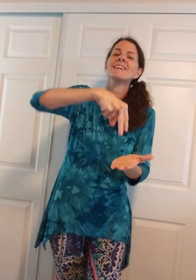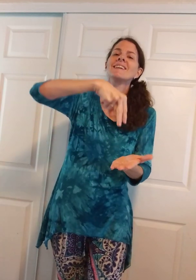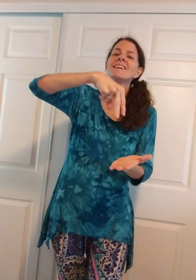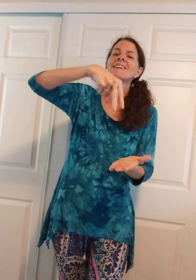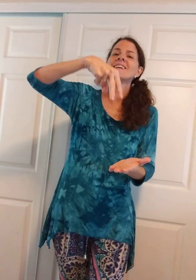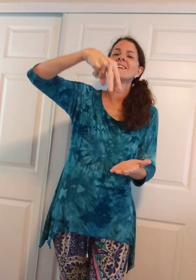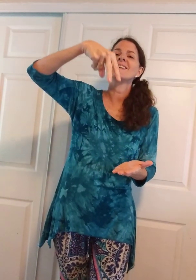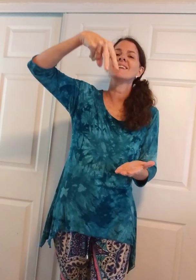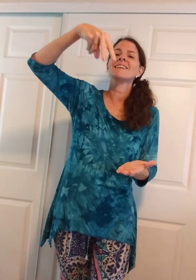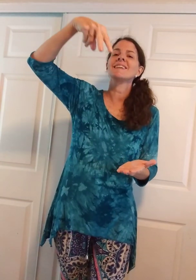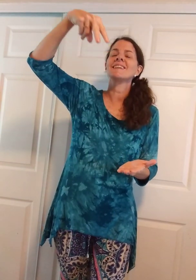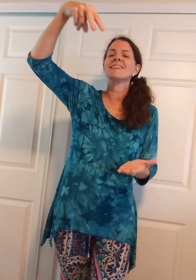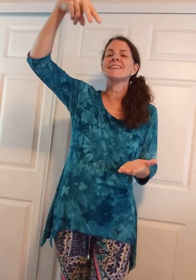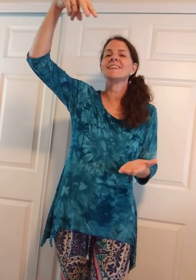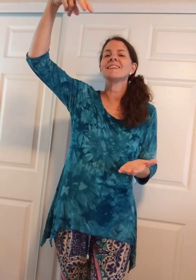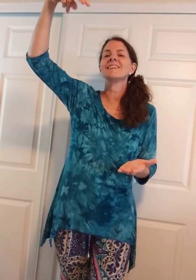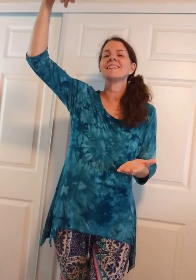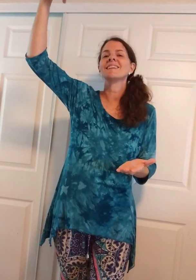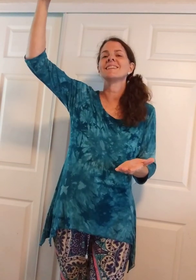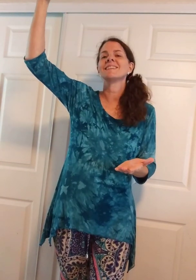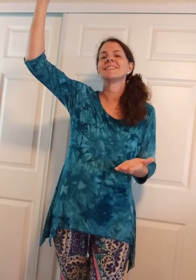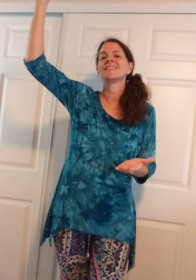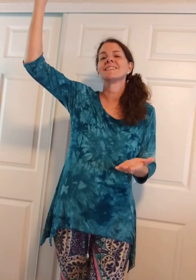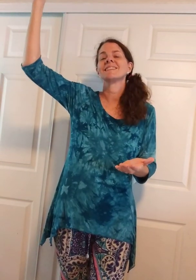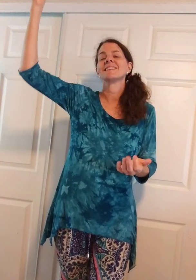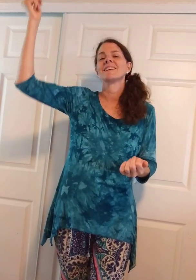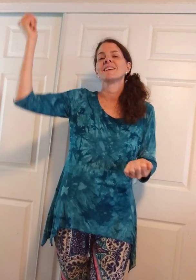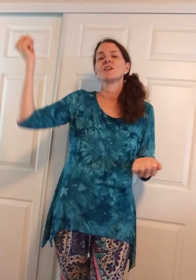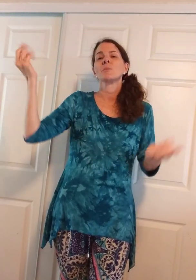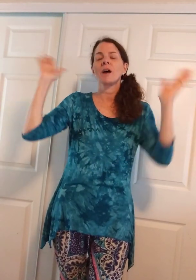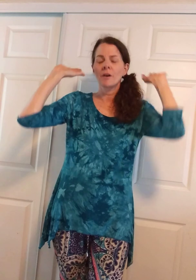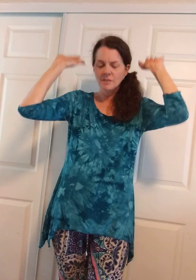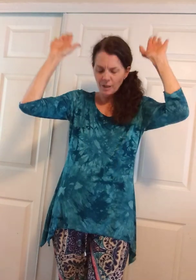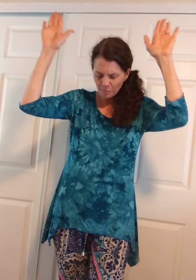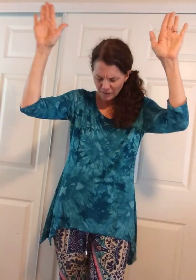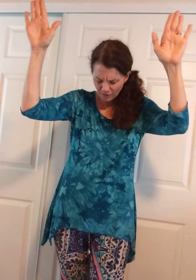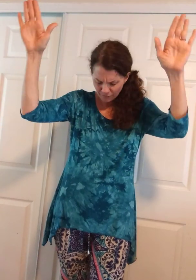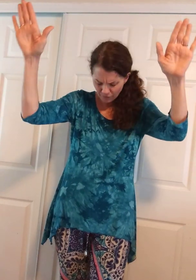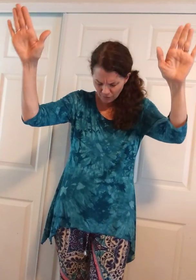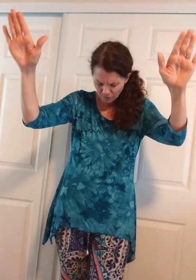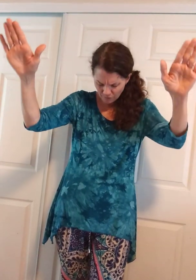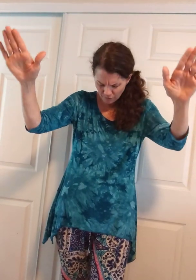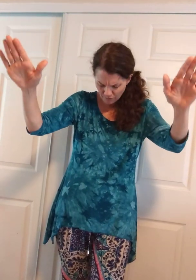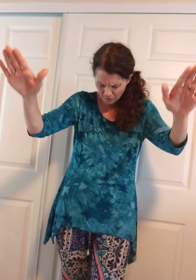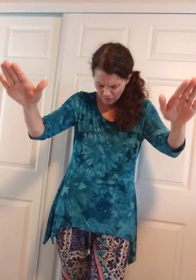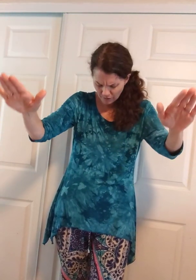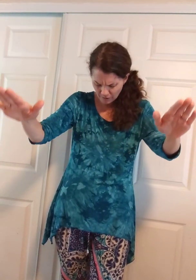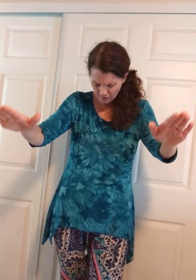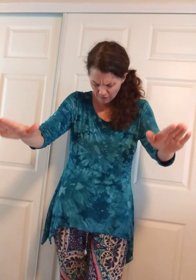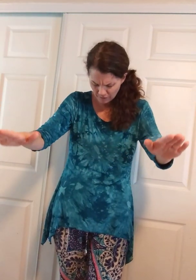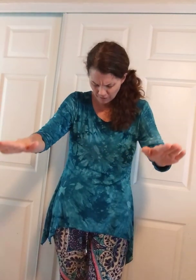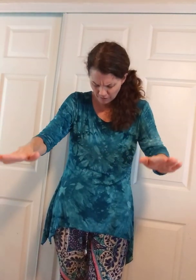come to the altar,